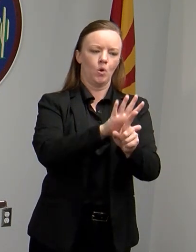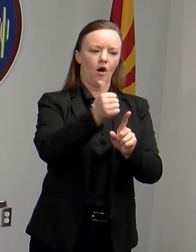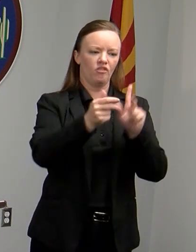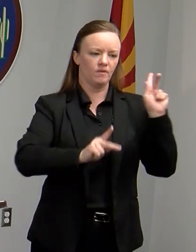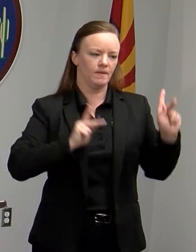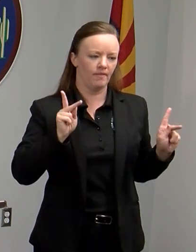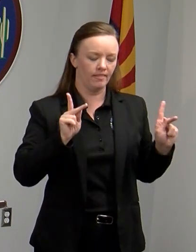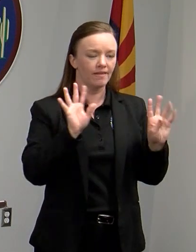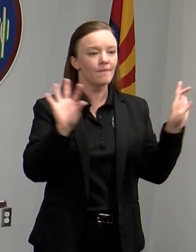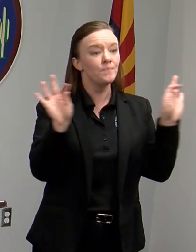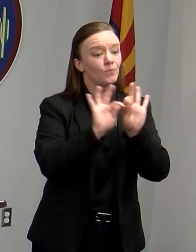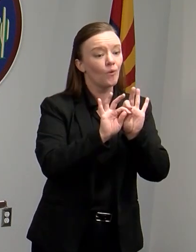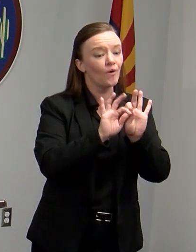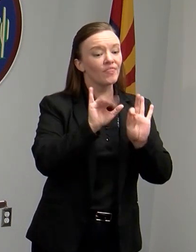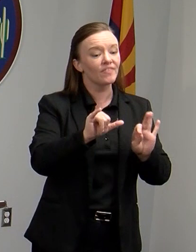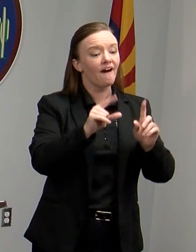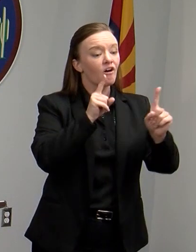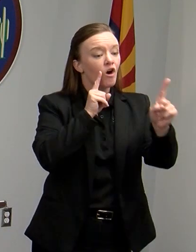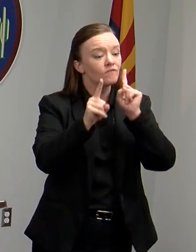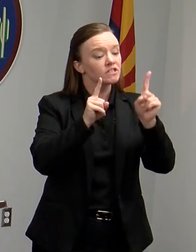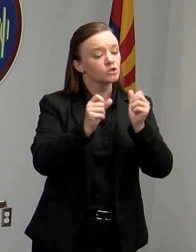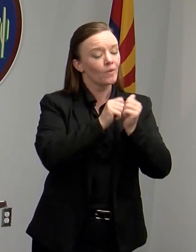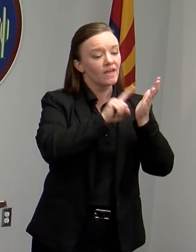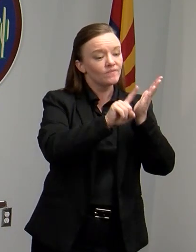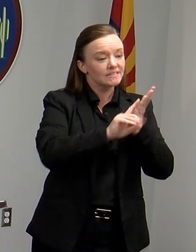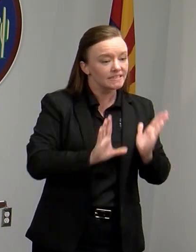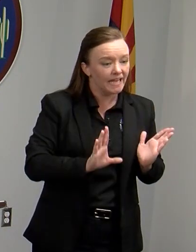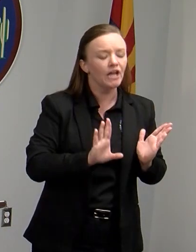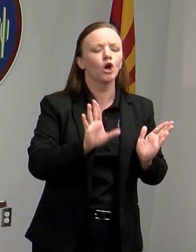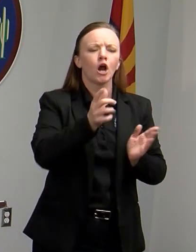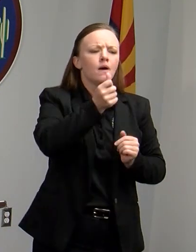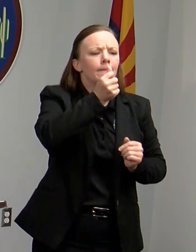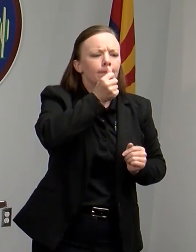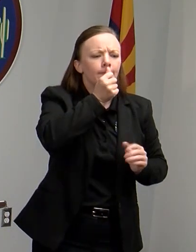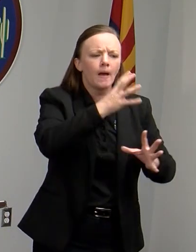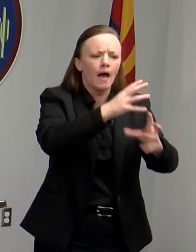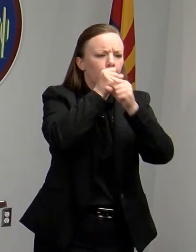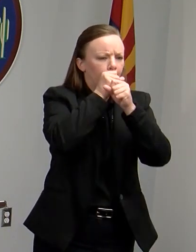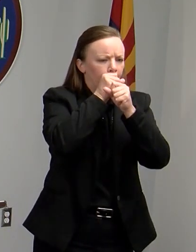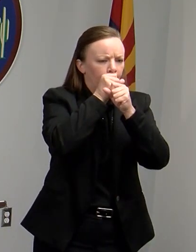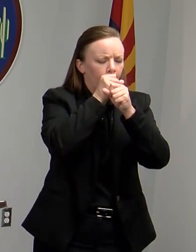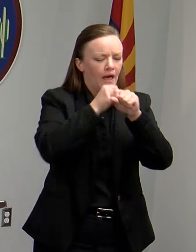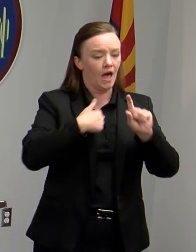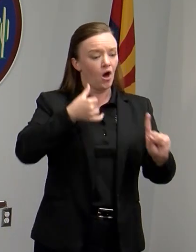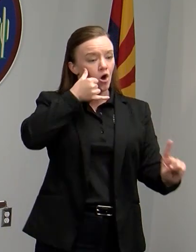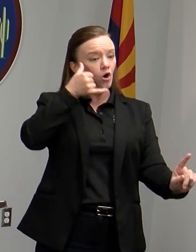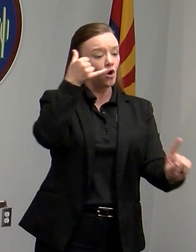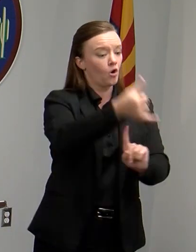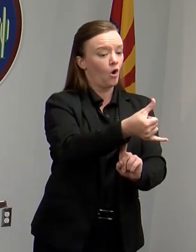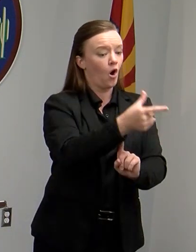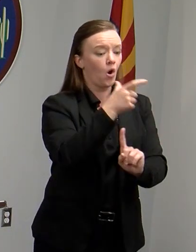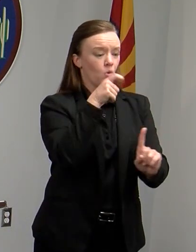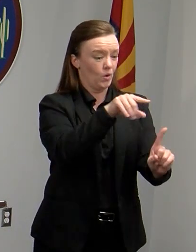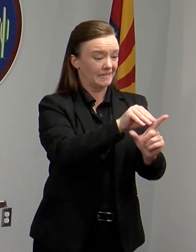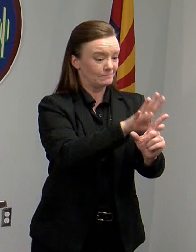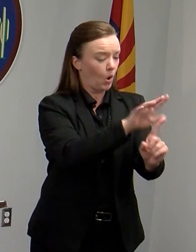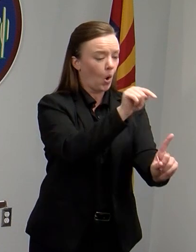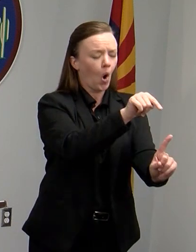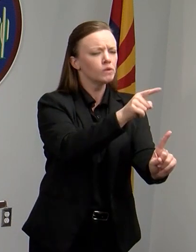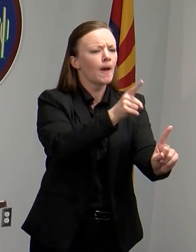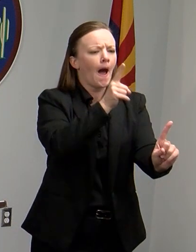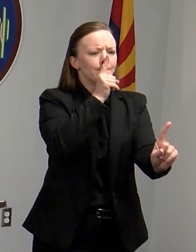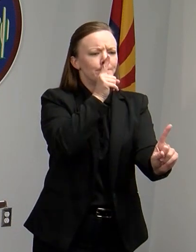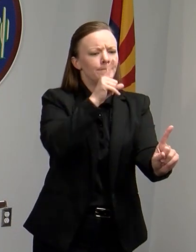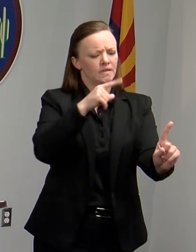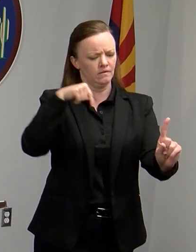these conversations are confidential, and when they're calling the contacts, the investigator never mentions the name of the person